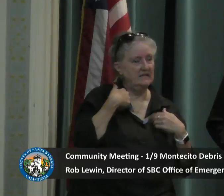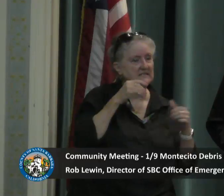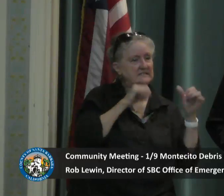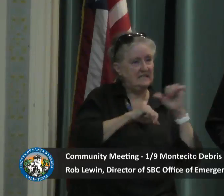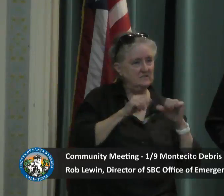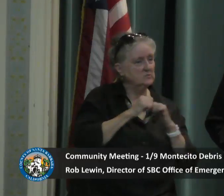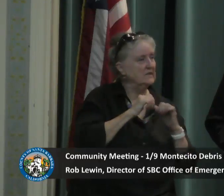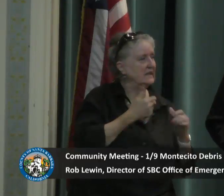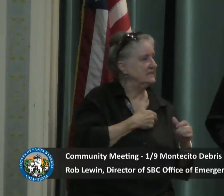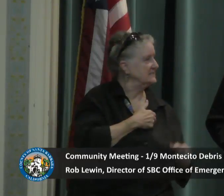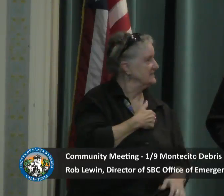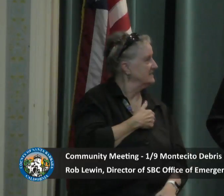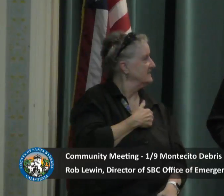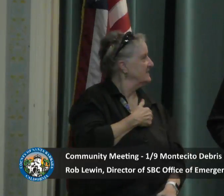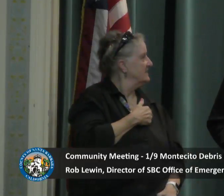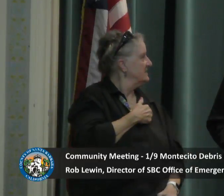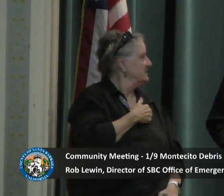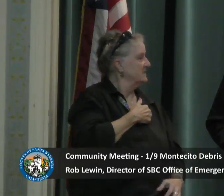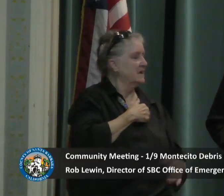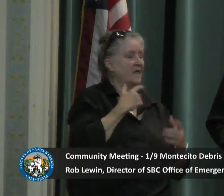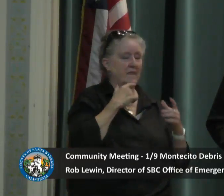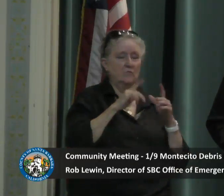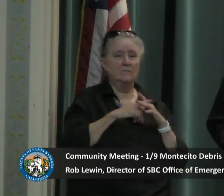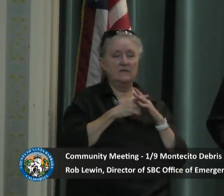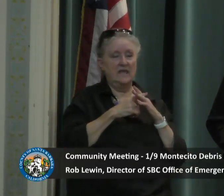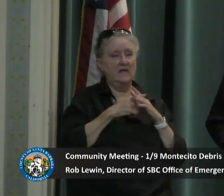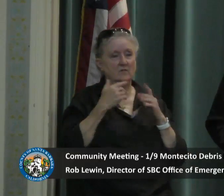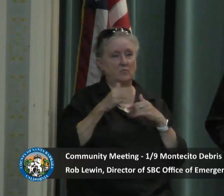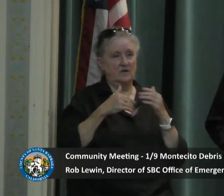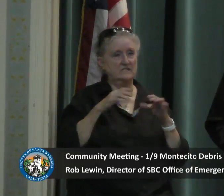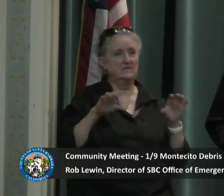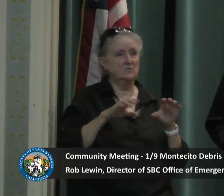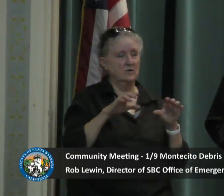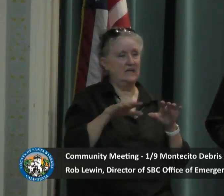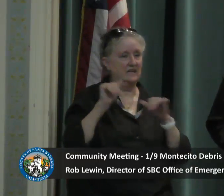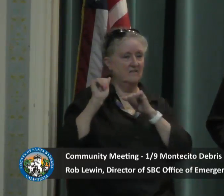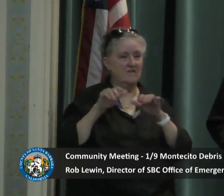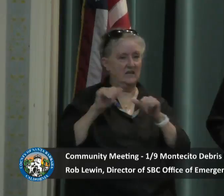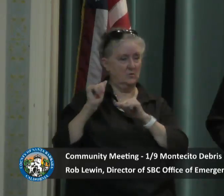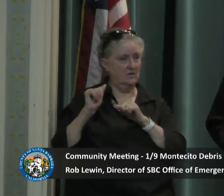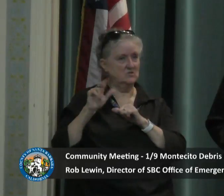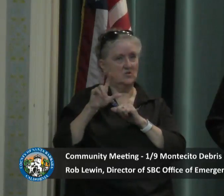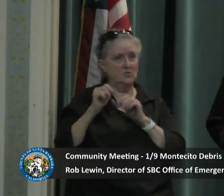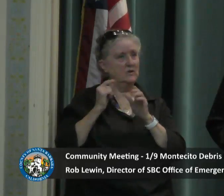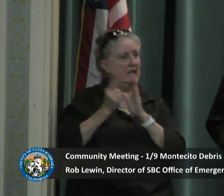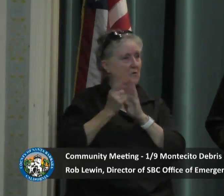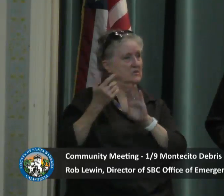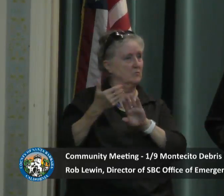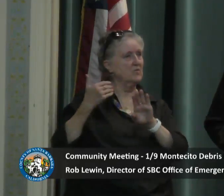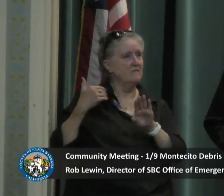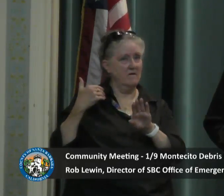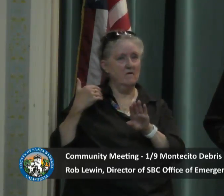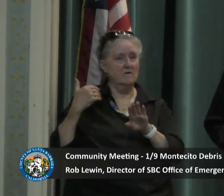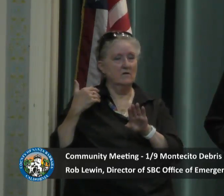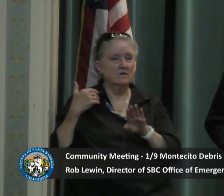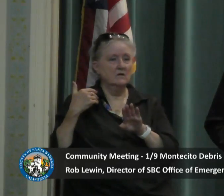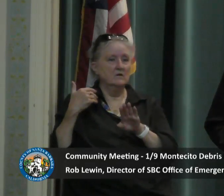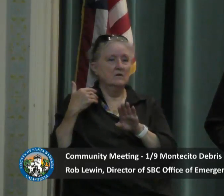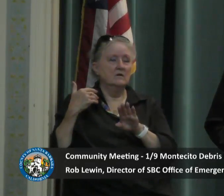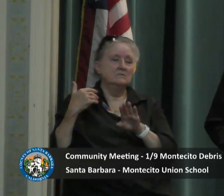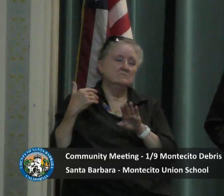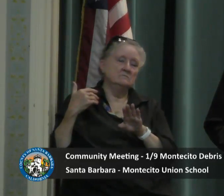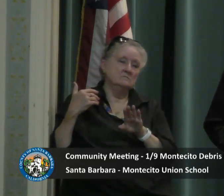us. And then we began the process of doing an evacuation 30 hours prior.